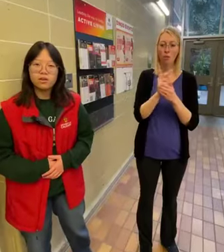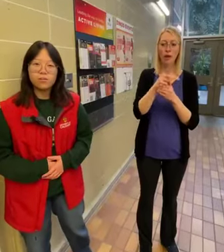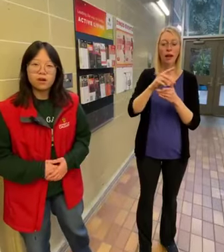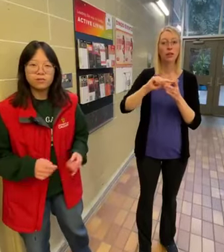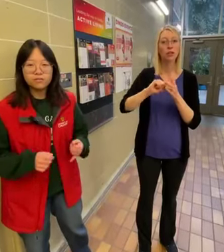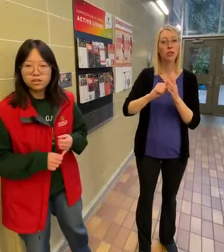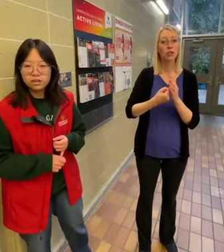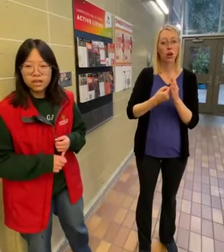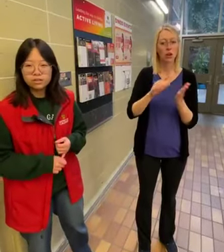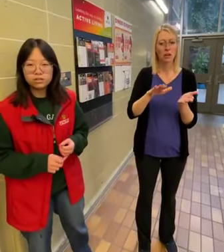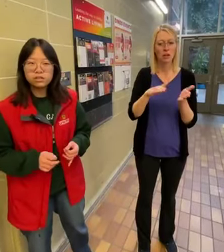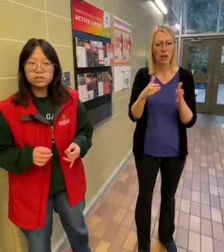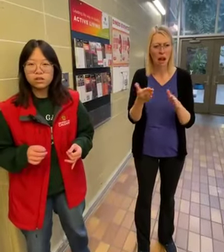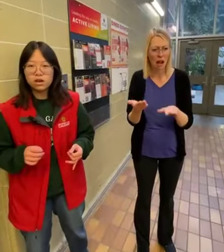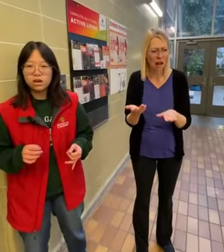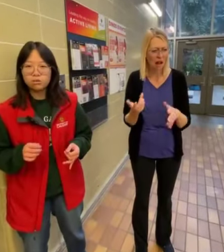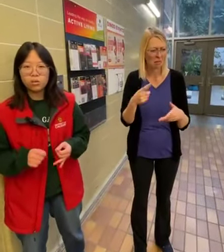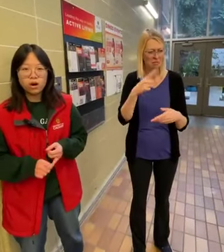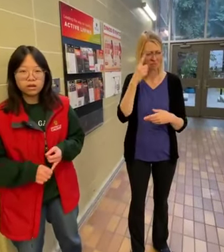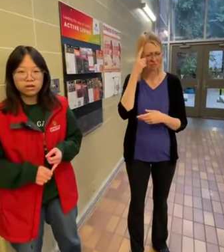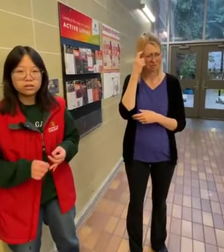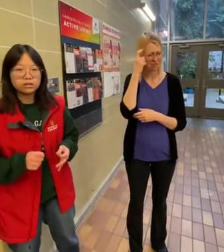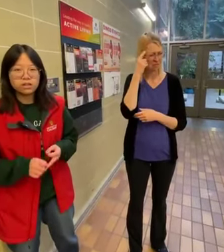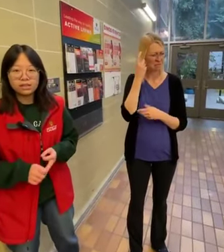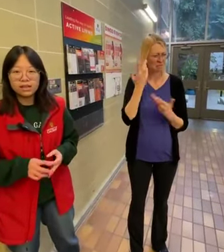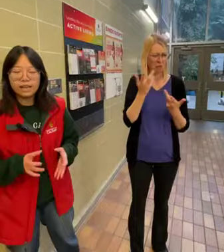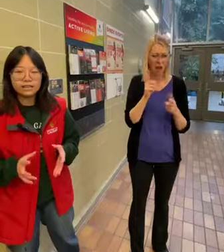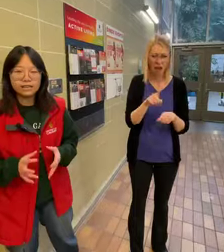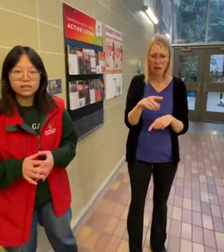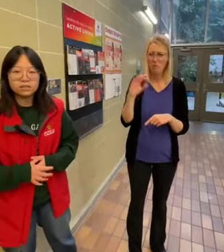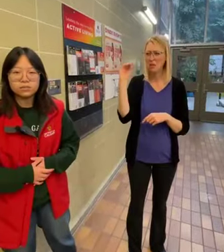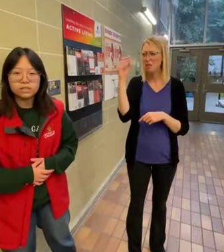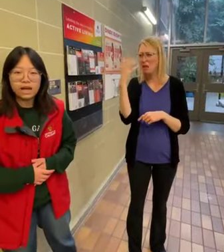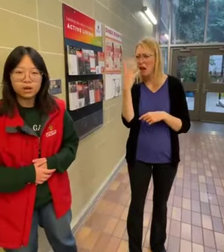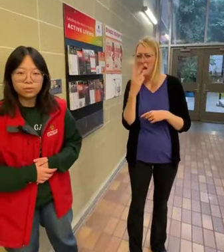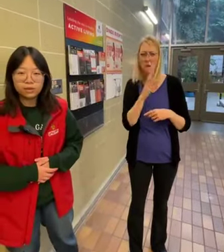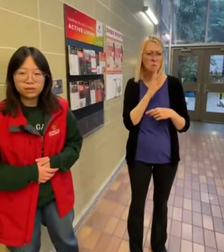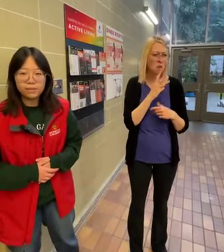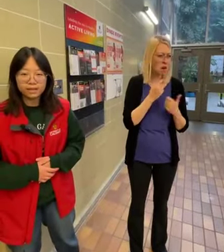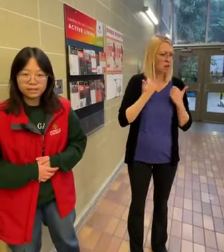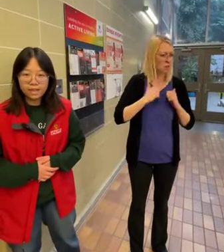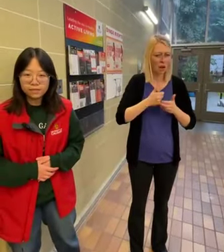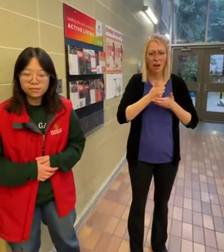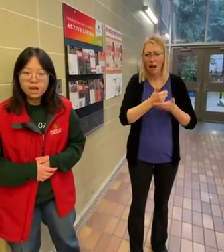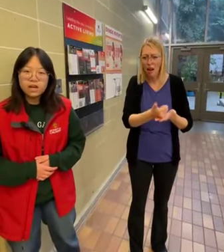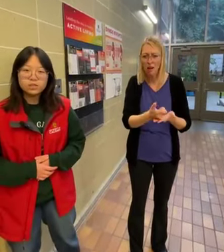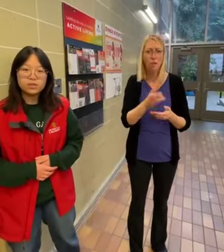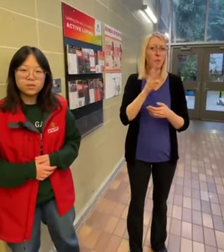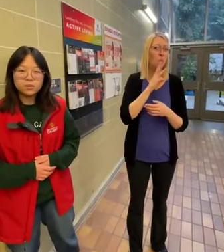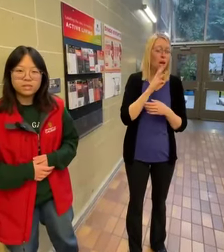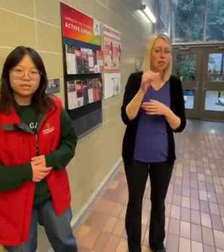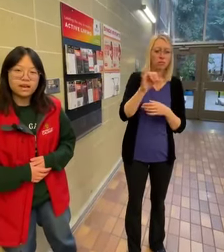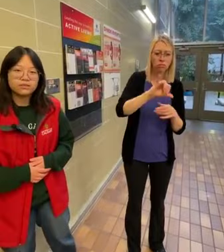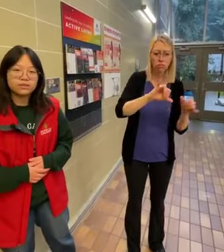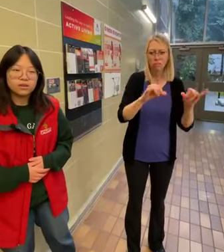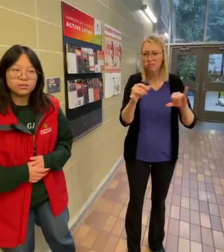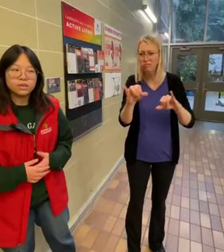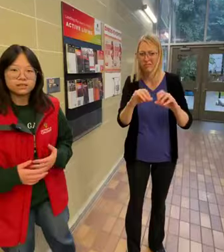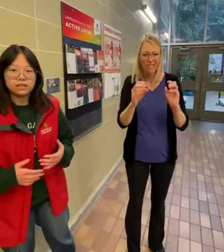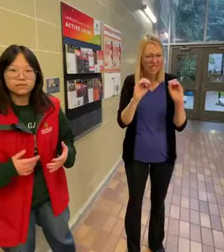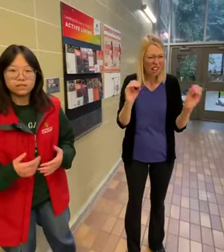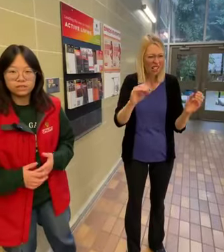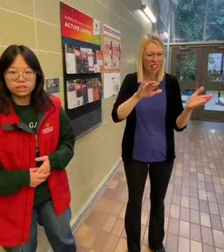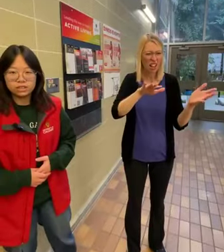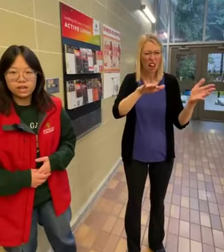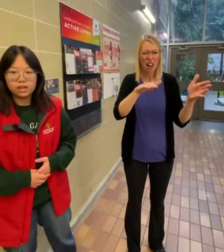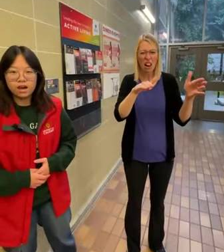they found that no amount of fertilizer, water, sunlight, anything could really help bring them back to life. So a couple weeks after all the